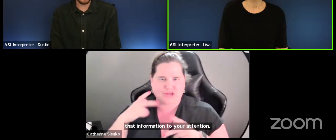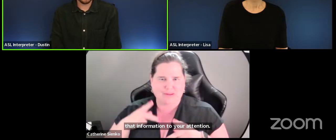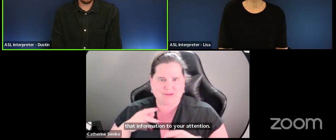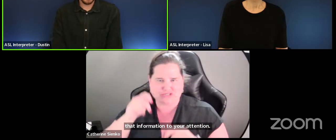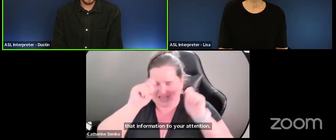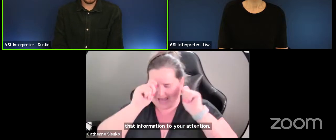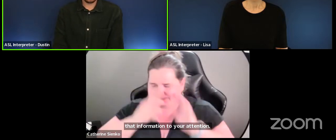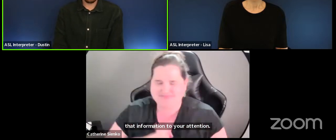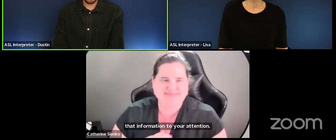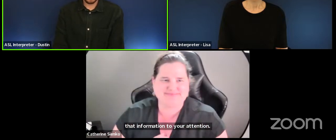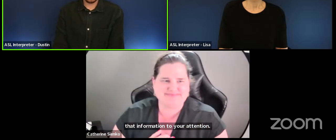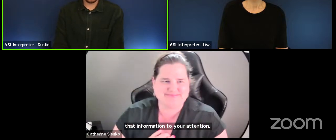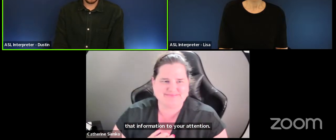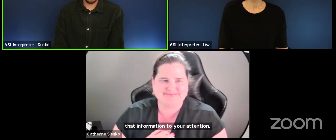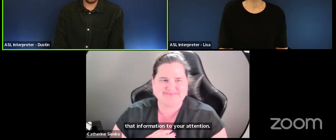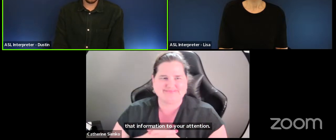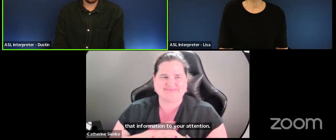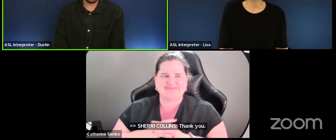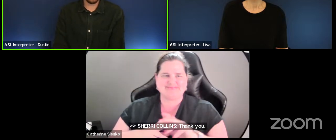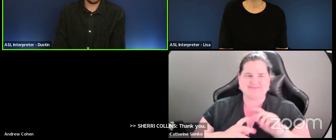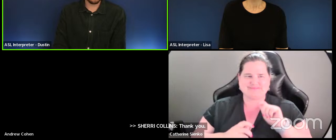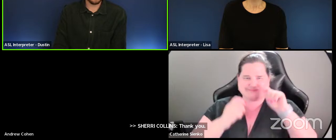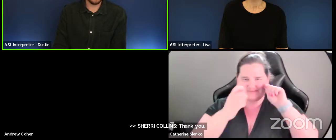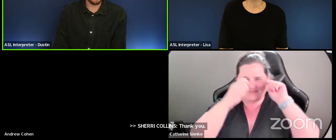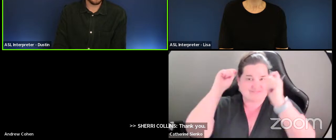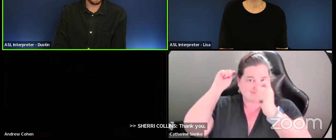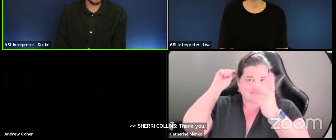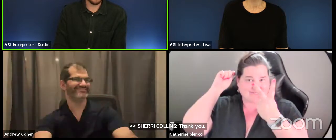All right, switching my hats, back to chairperson.